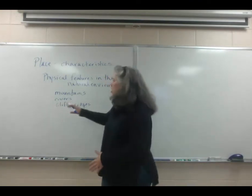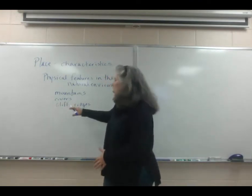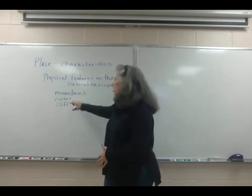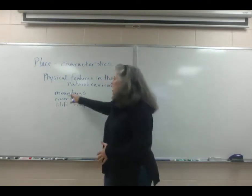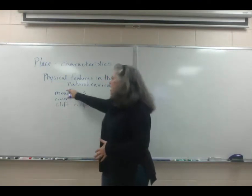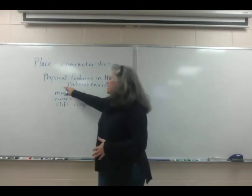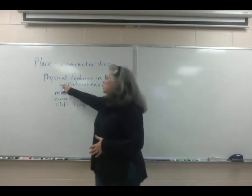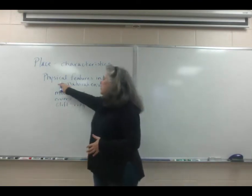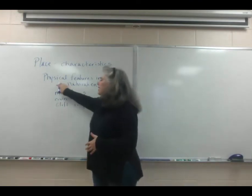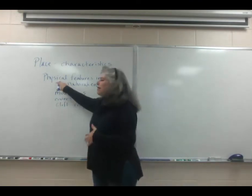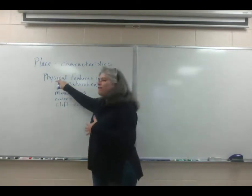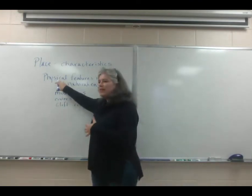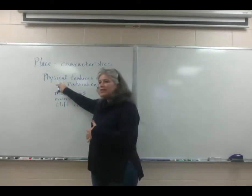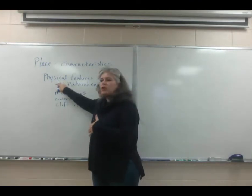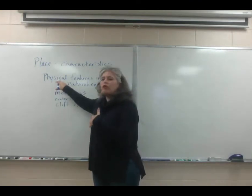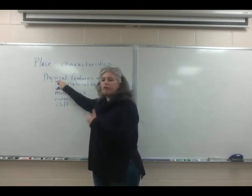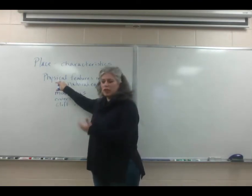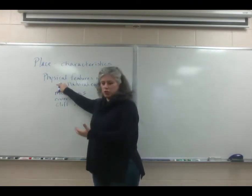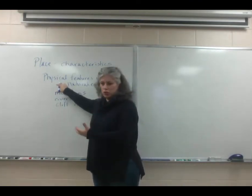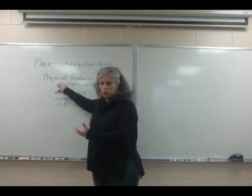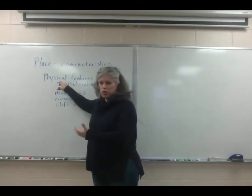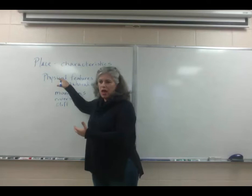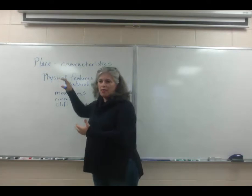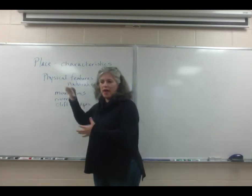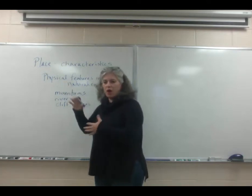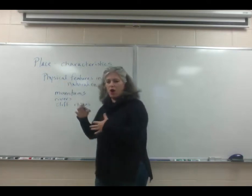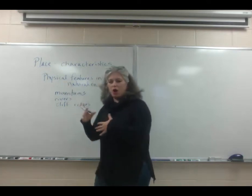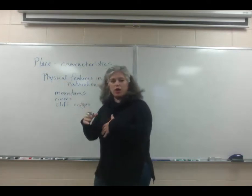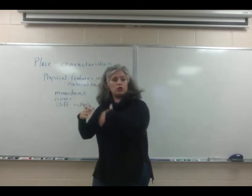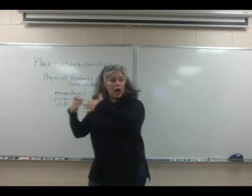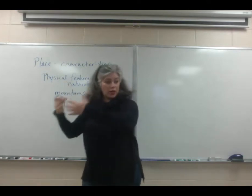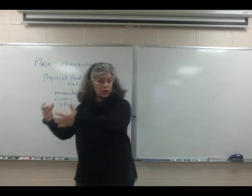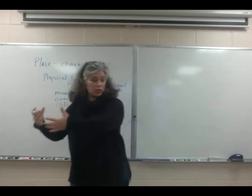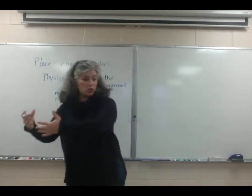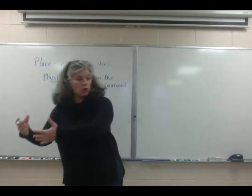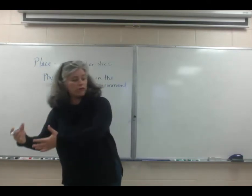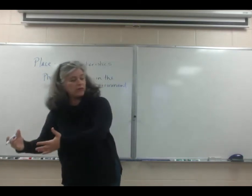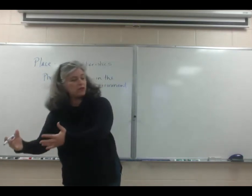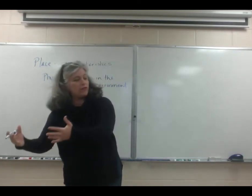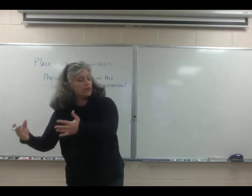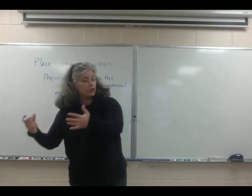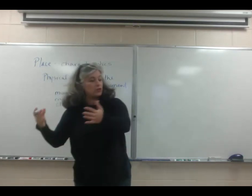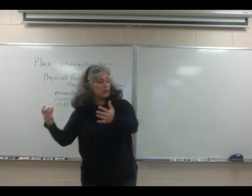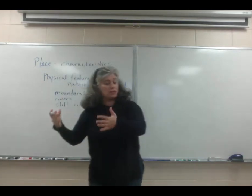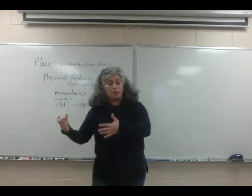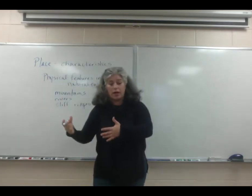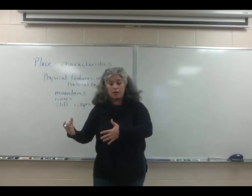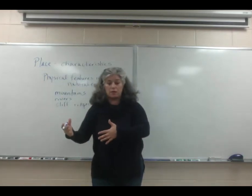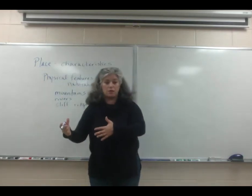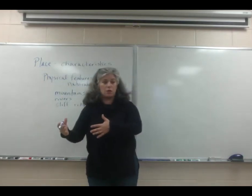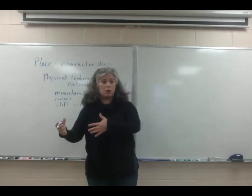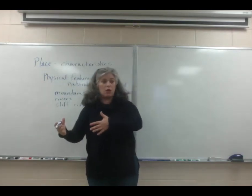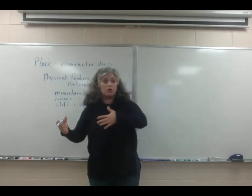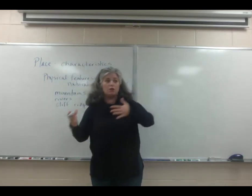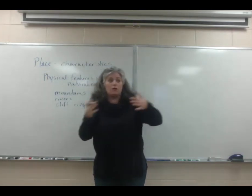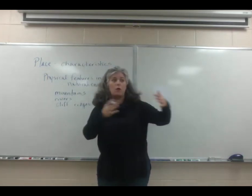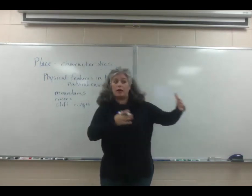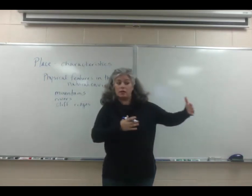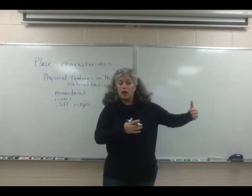are explaining physical features that are attractions or physical features in some cases that you want to avoid,